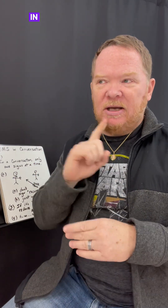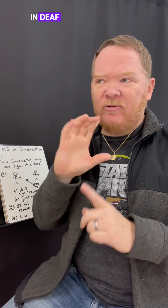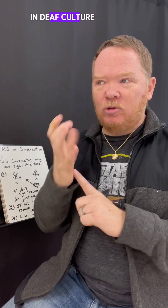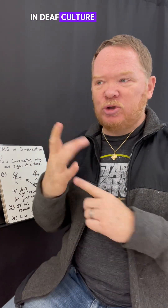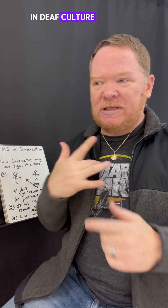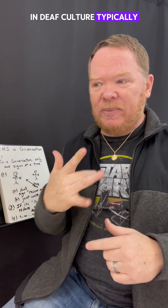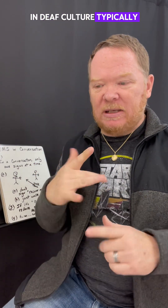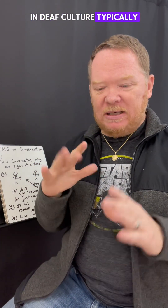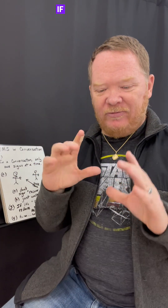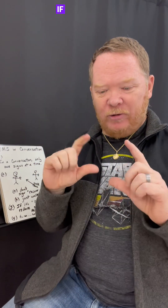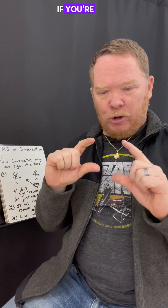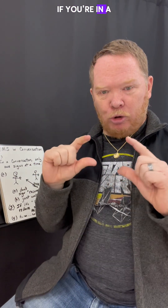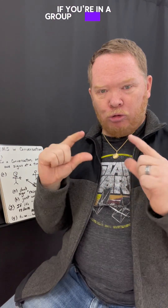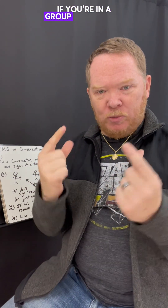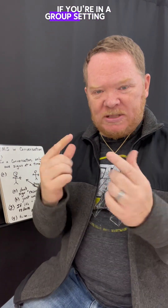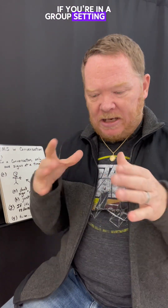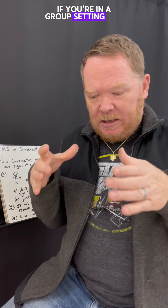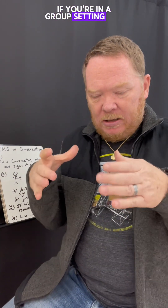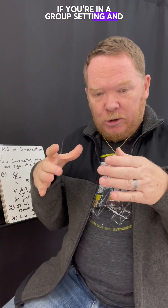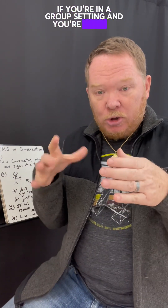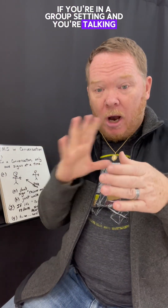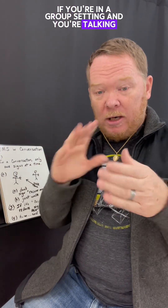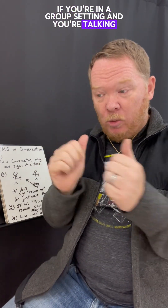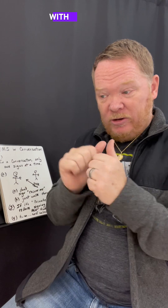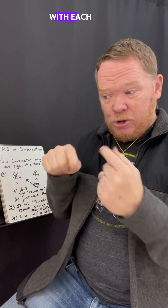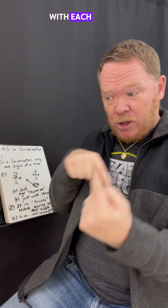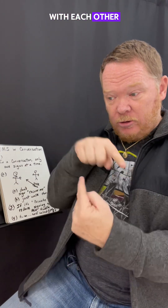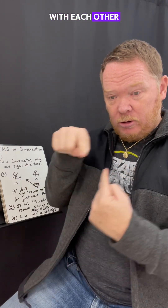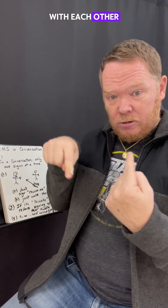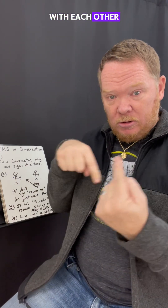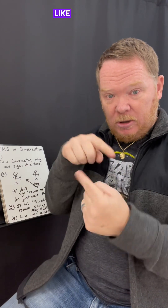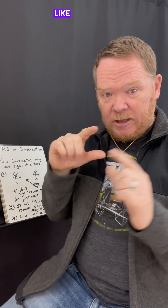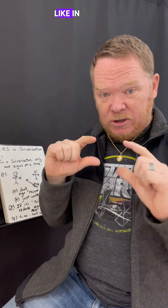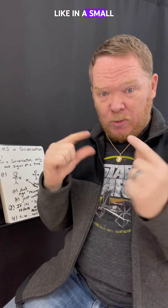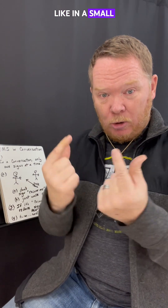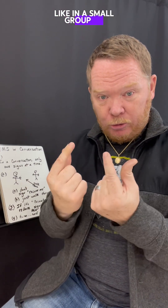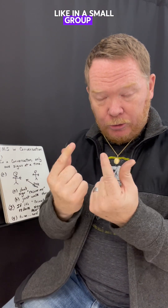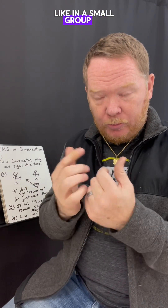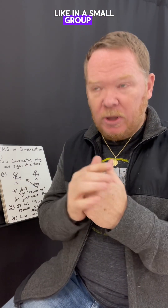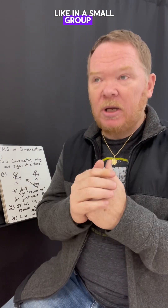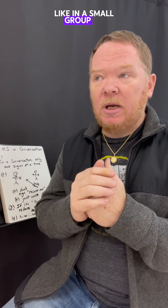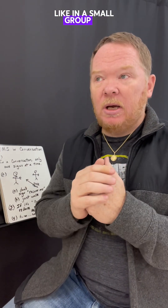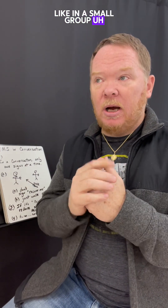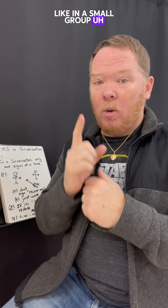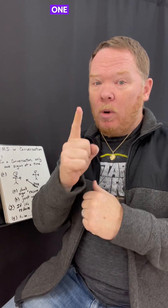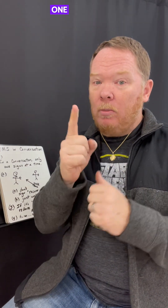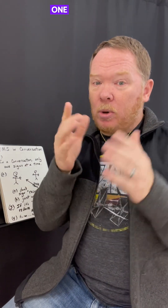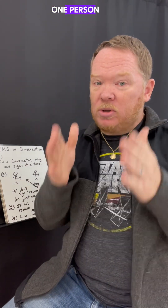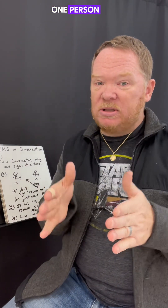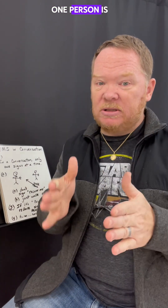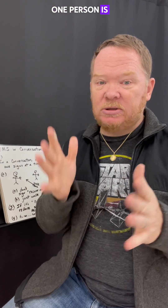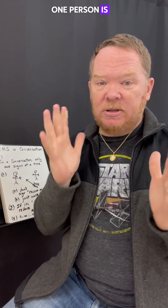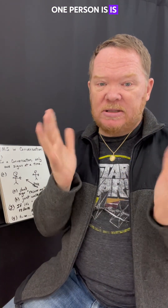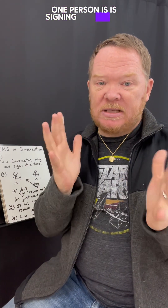culture, typically, if you're in a group setting and you're talking with each other, like in a small group, one person is